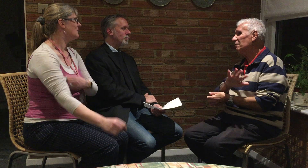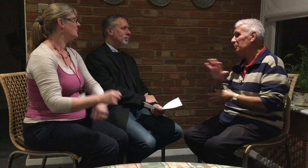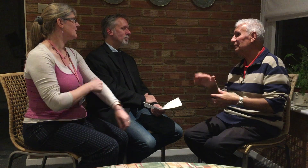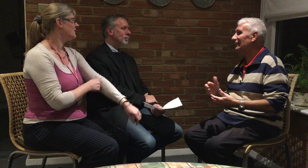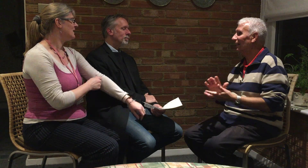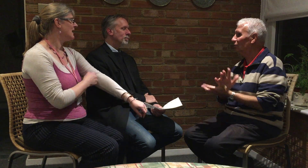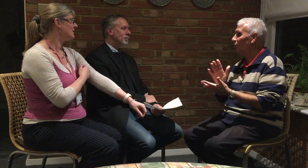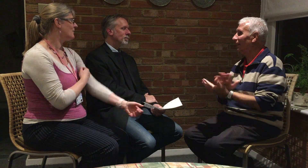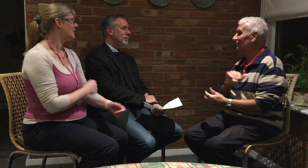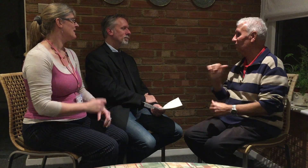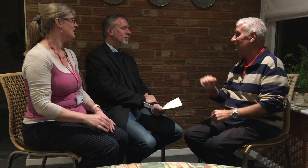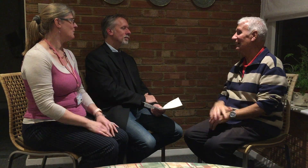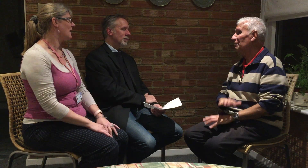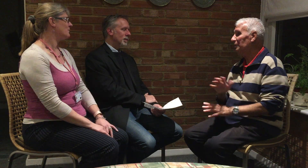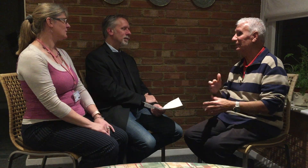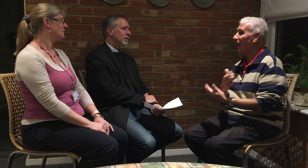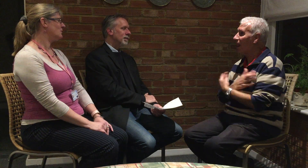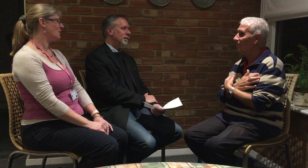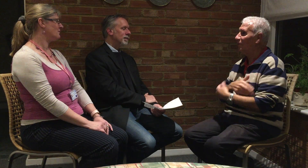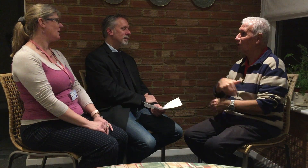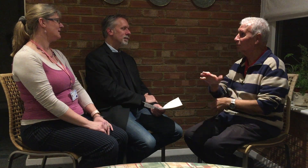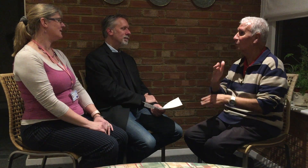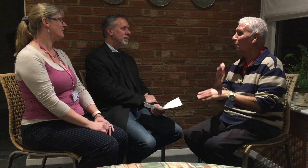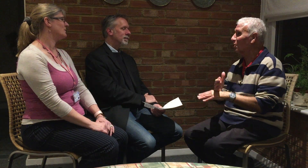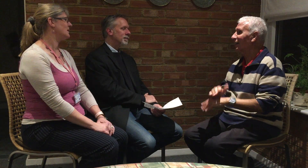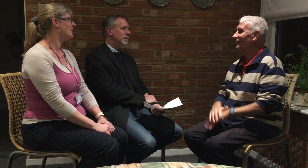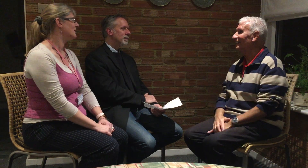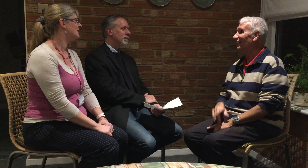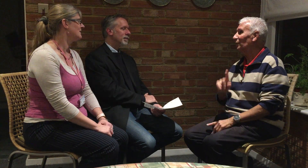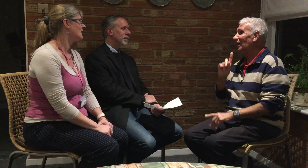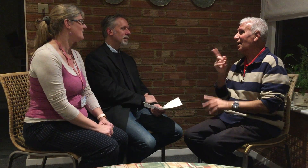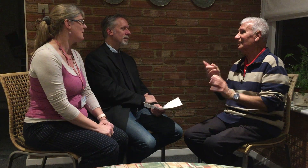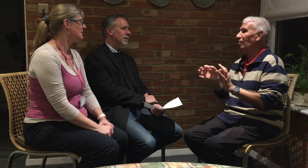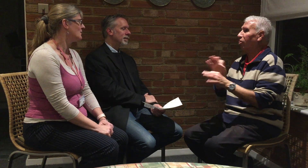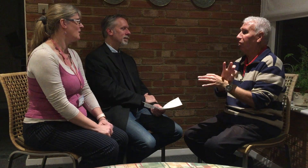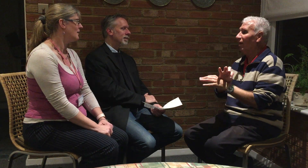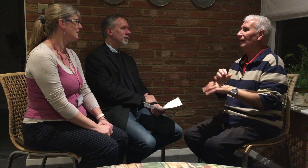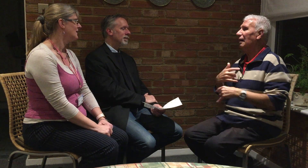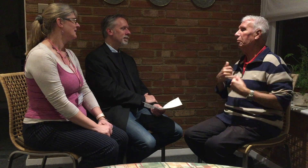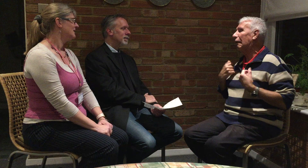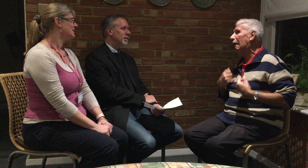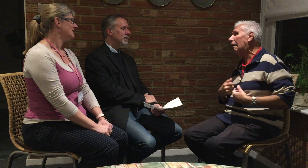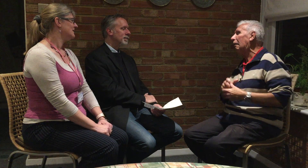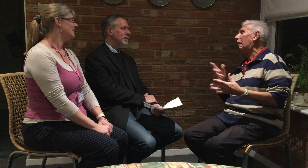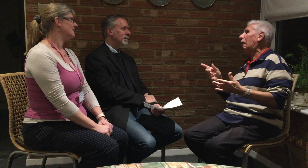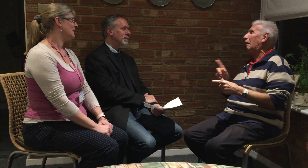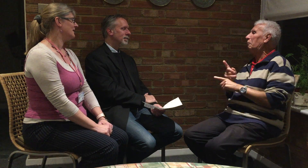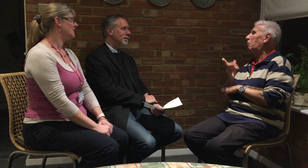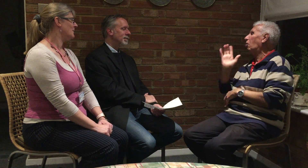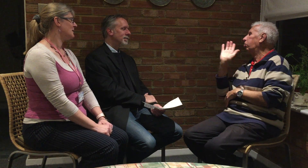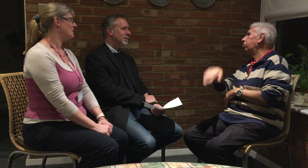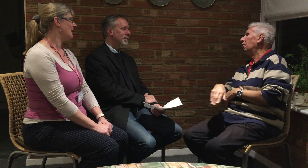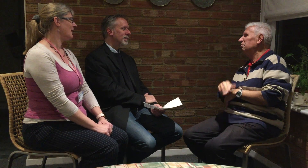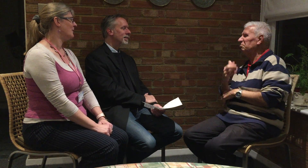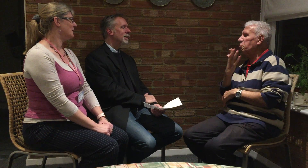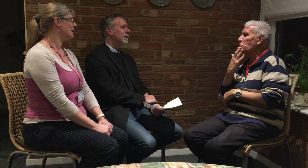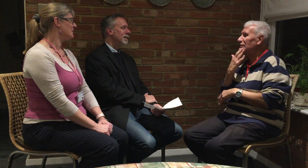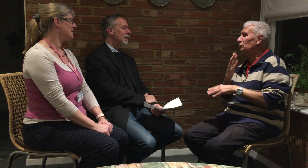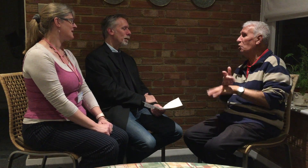don't want them to feel left out or anything. You want everyone to enjoy it, right, and everyone to love it and to love coming to work. Yeah, you don't want them to be like, oh, Mill, I'm going to stay at